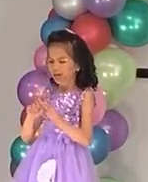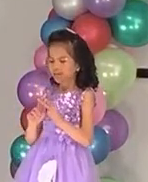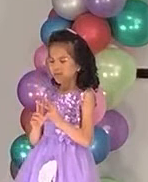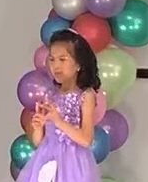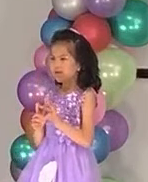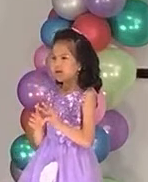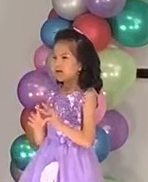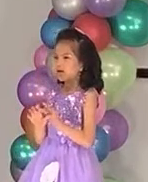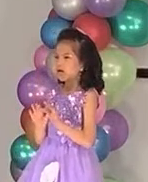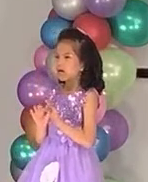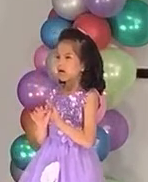First would be my mom.